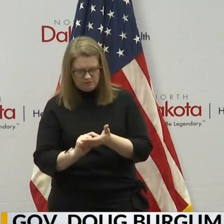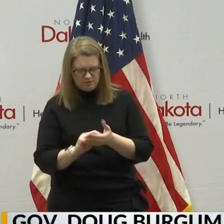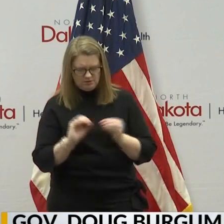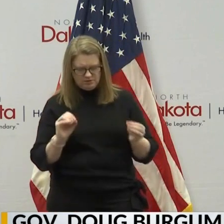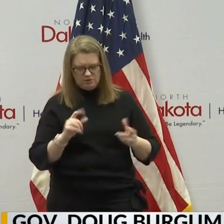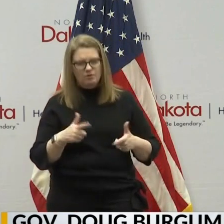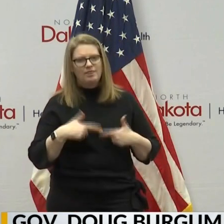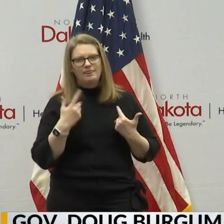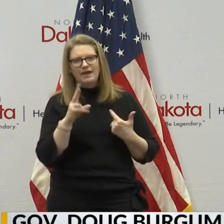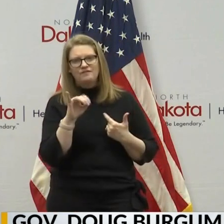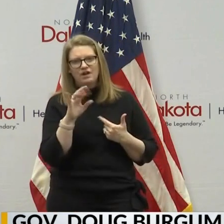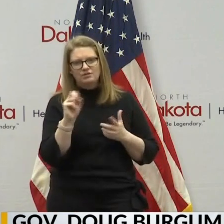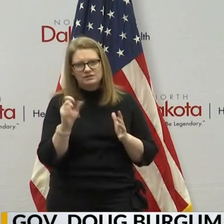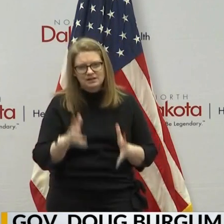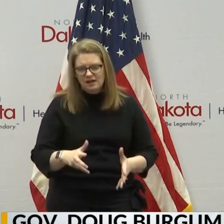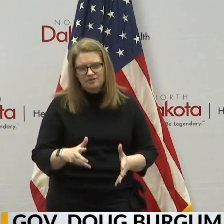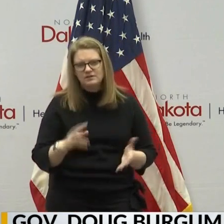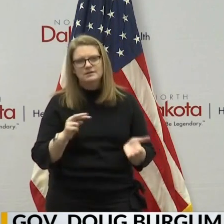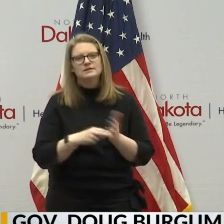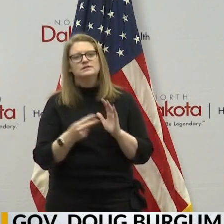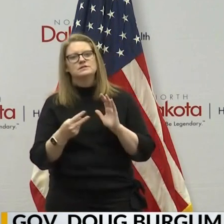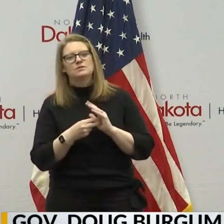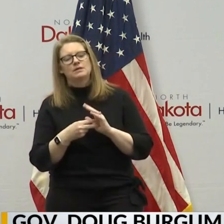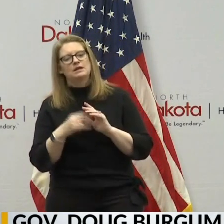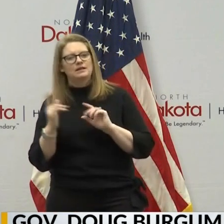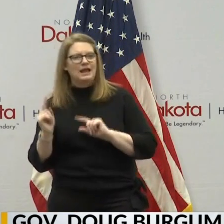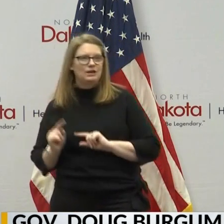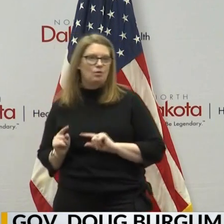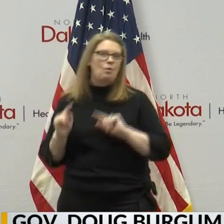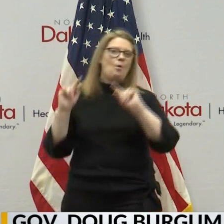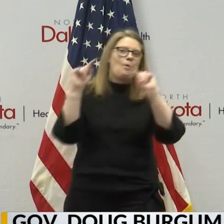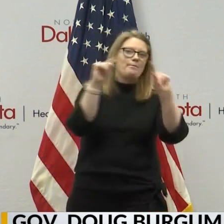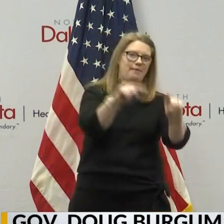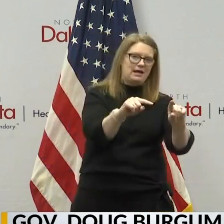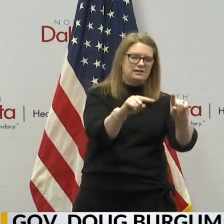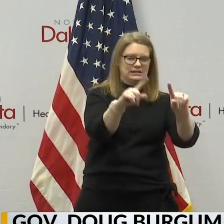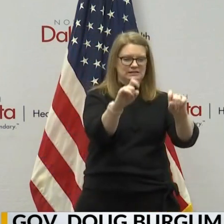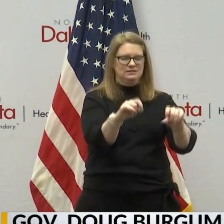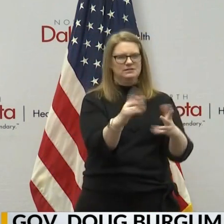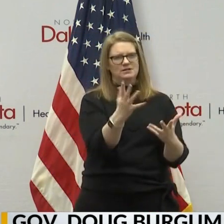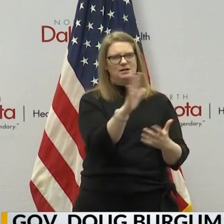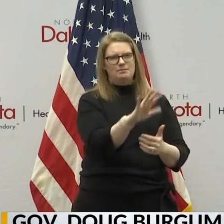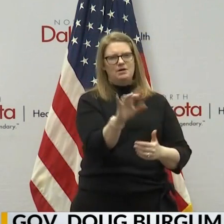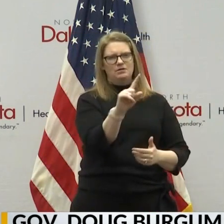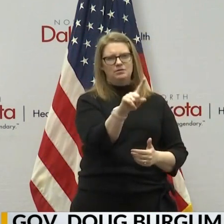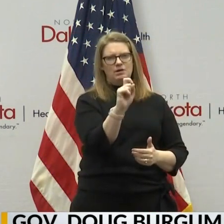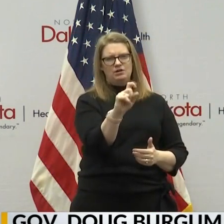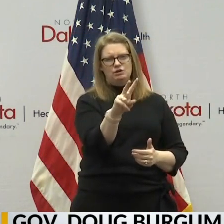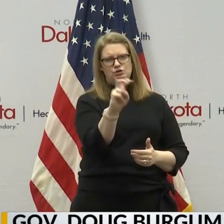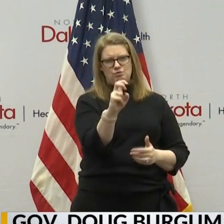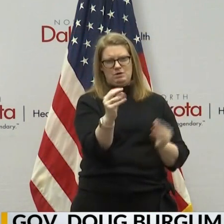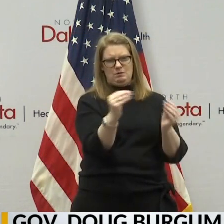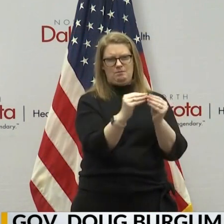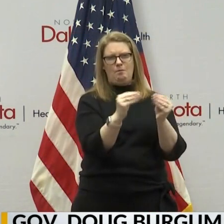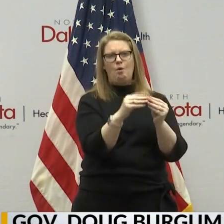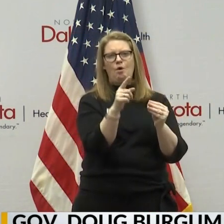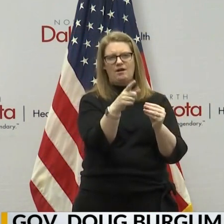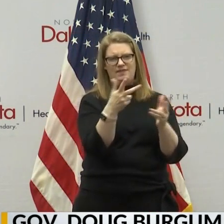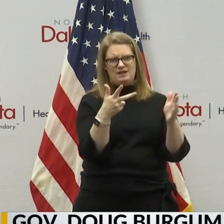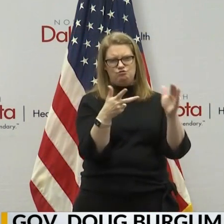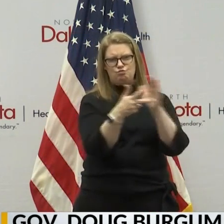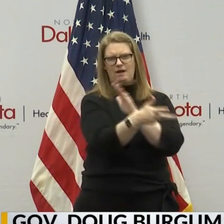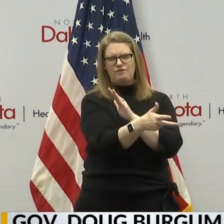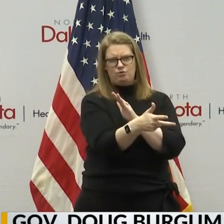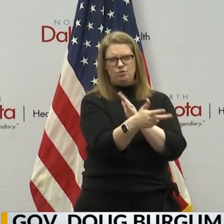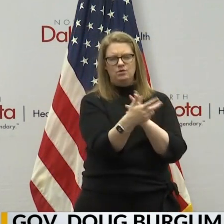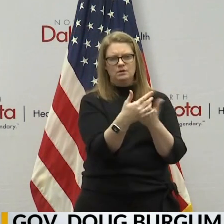virus left to redo the test. So then we've got to, so when they're up there today, doing between 100 and 200 more today at that drive-through today. I know, I